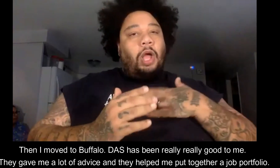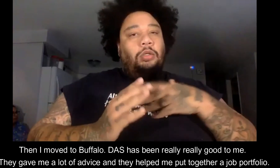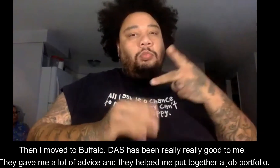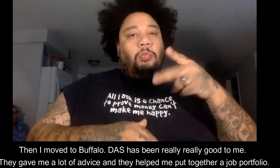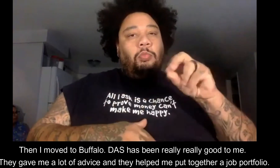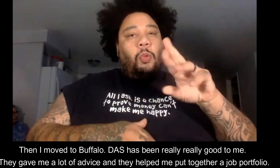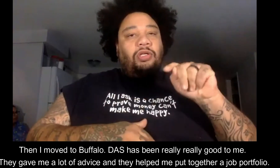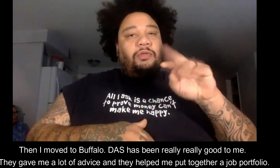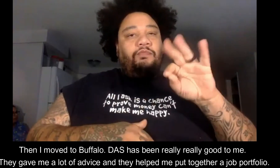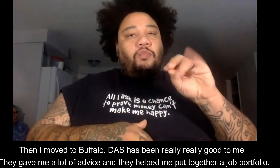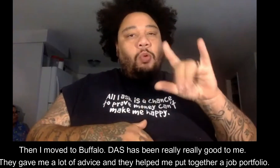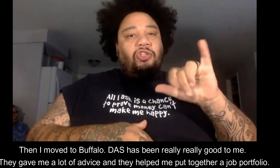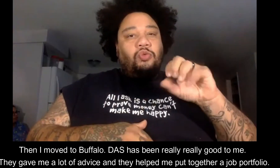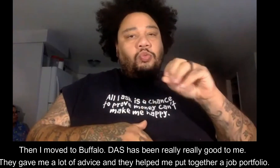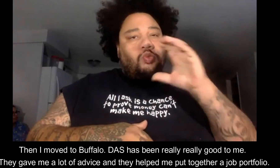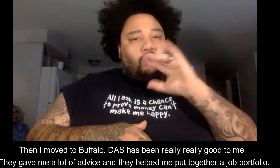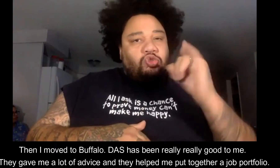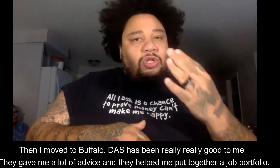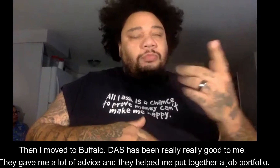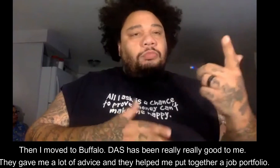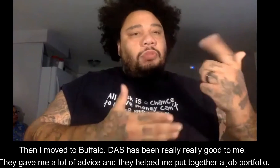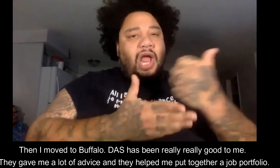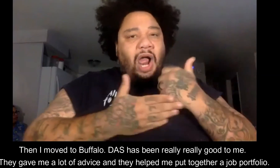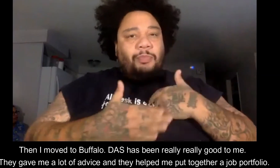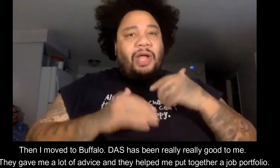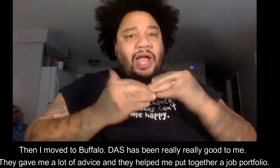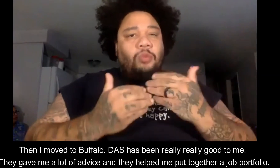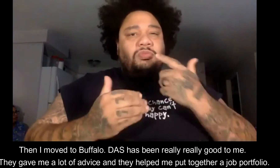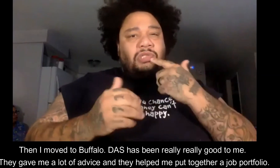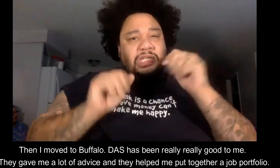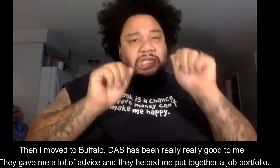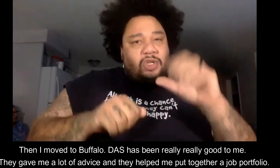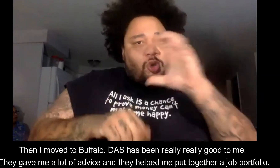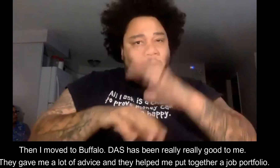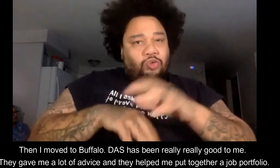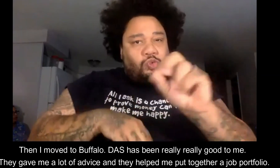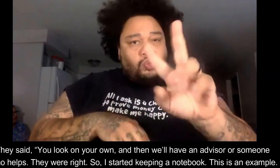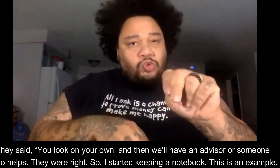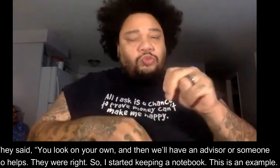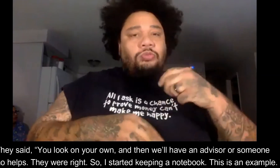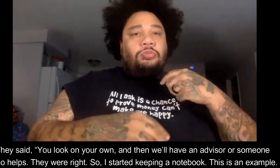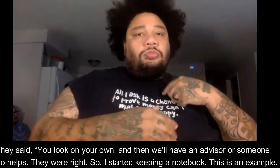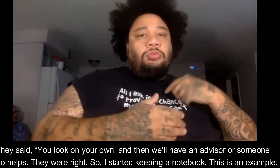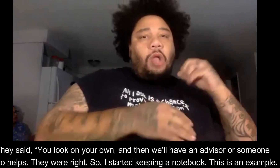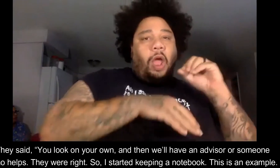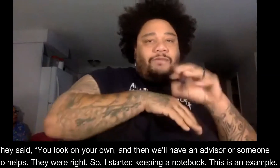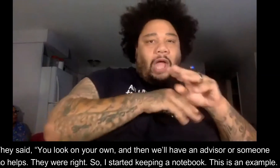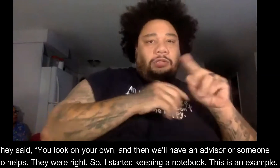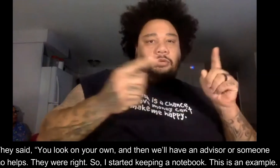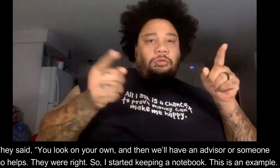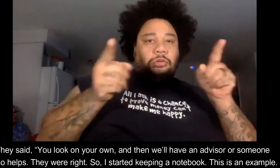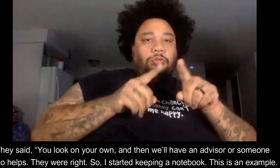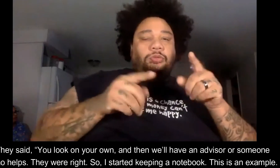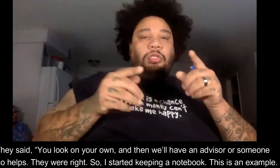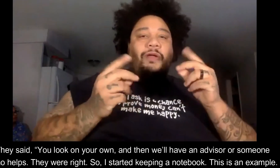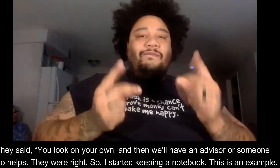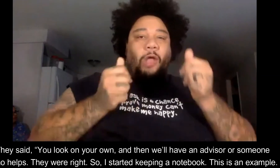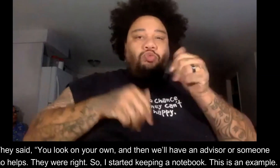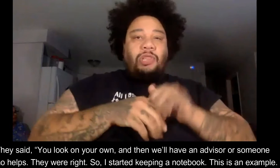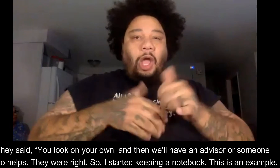of advice, and they helped me put together a job portfolio, and they said, you look on your own, and then we'll have an